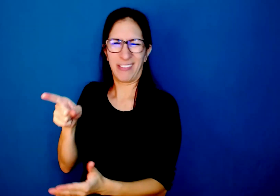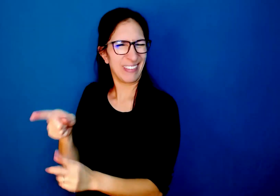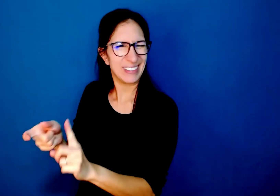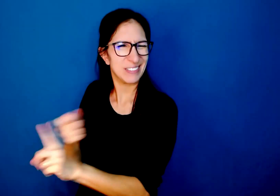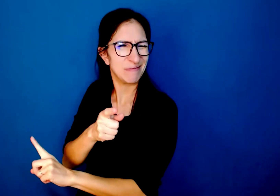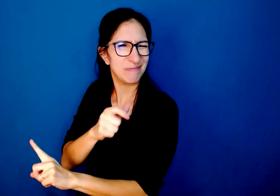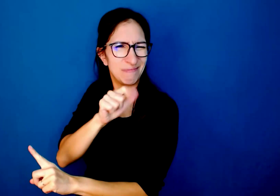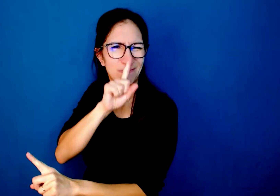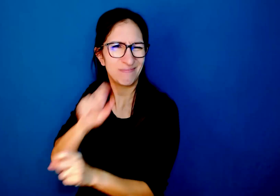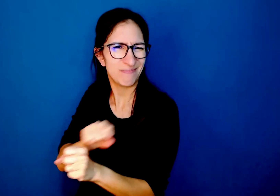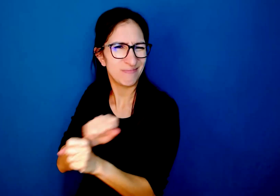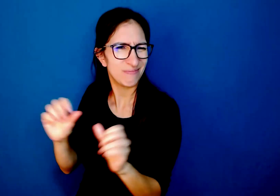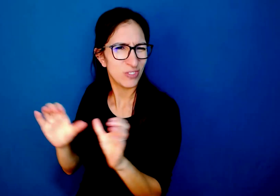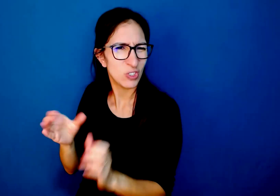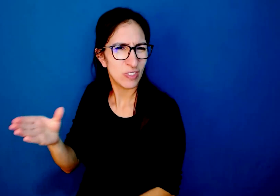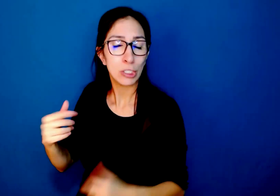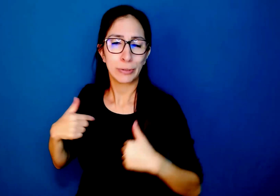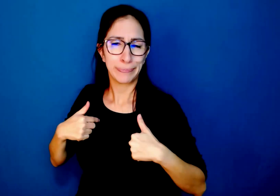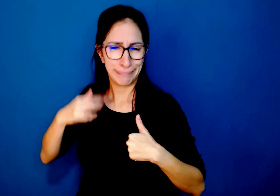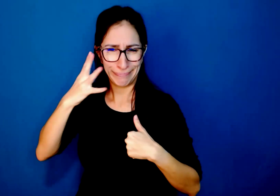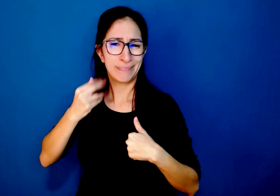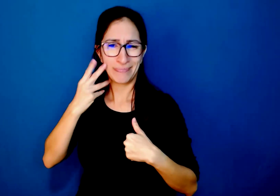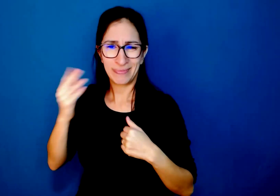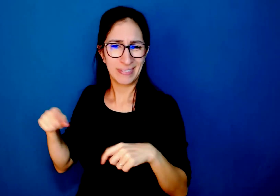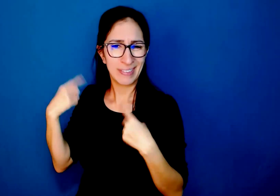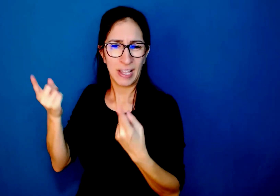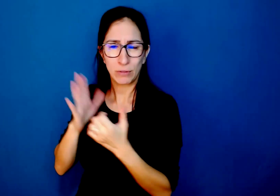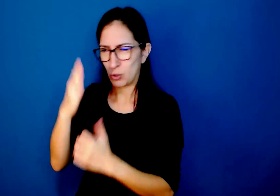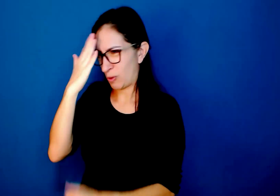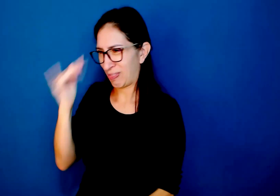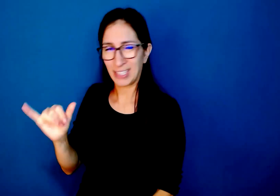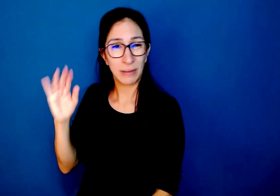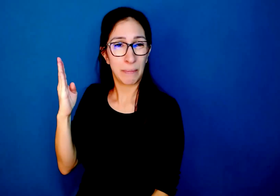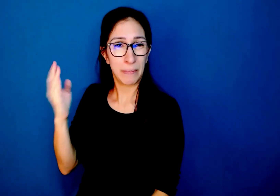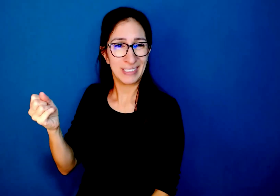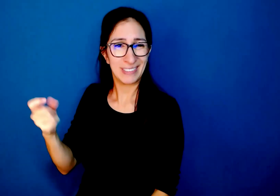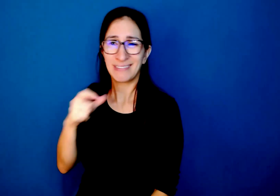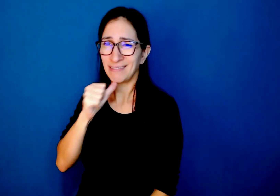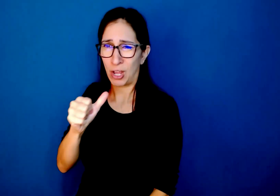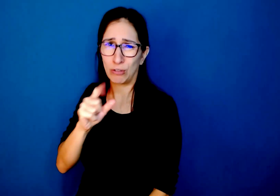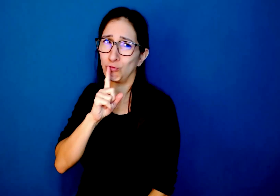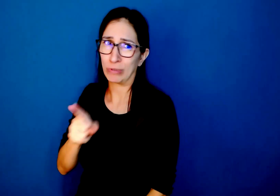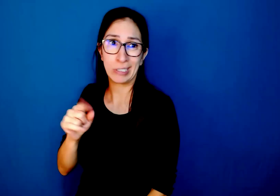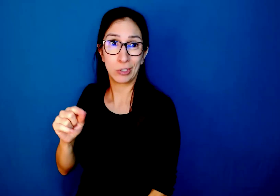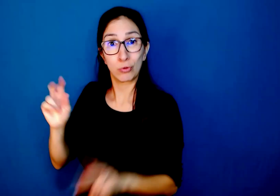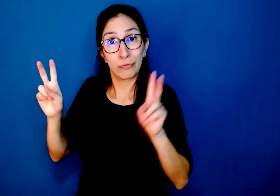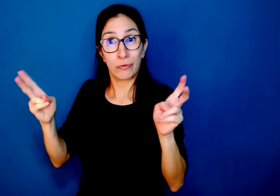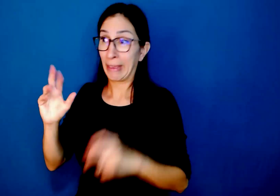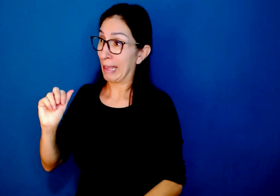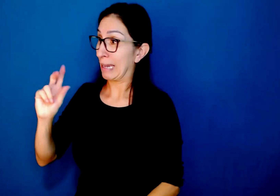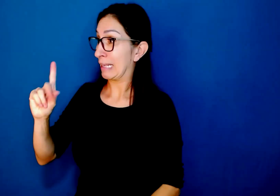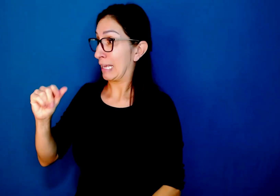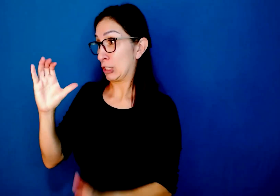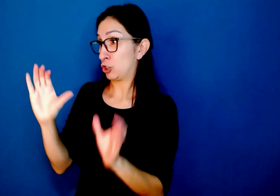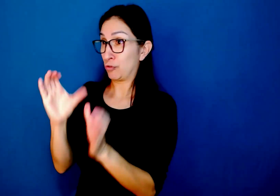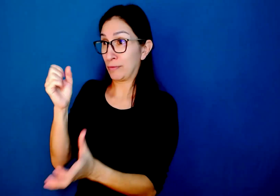long enough time to know that that's BS. That's not real. If anyone is aware of that, feel free